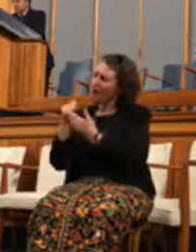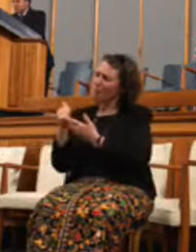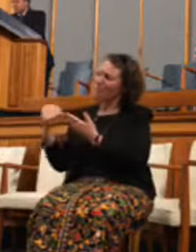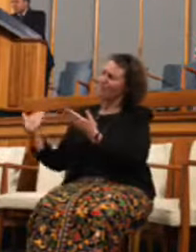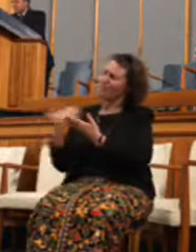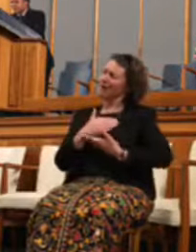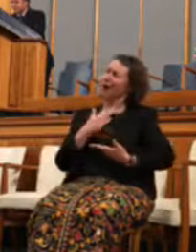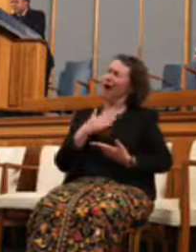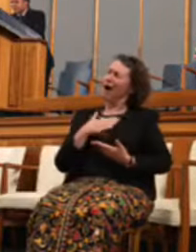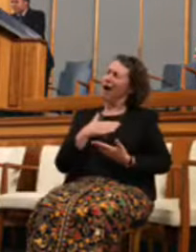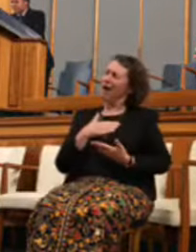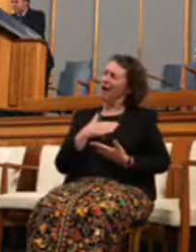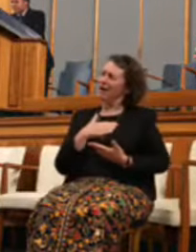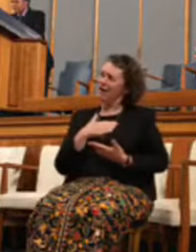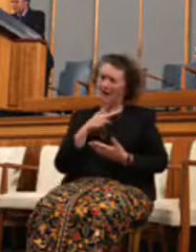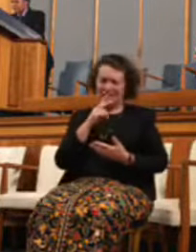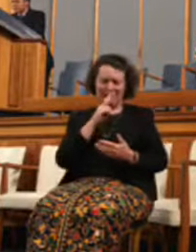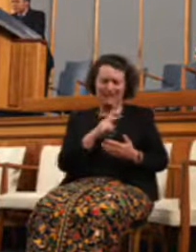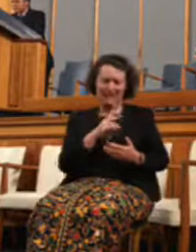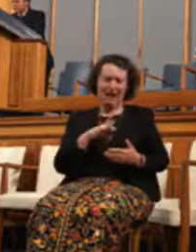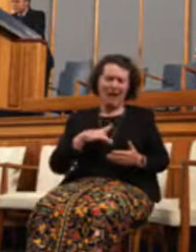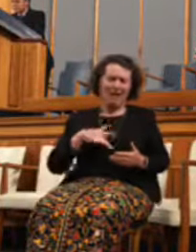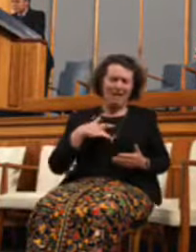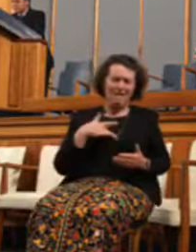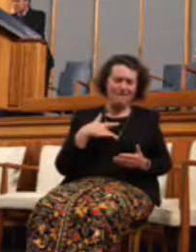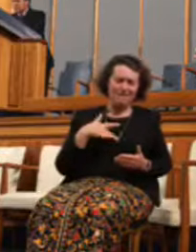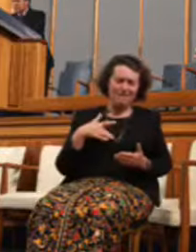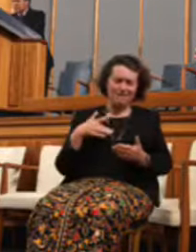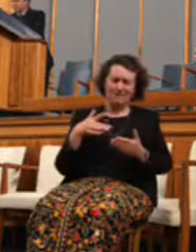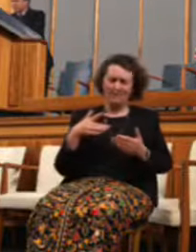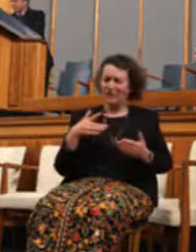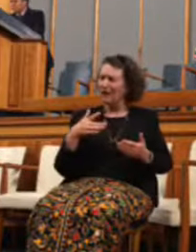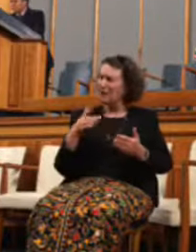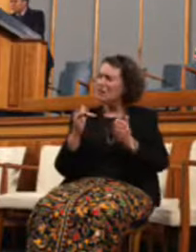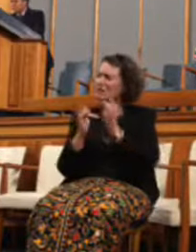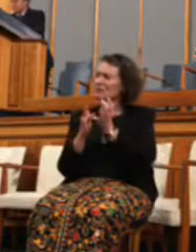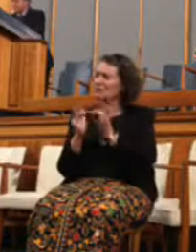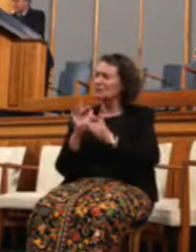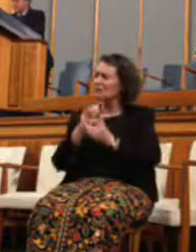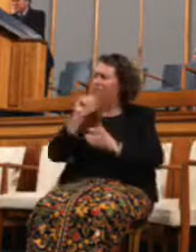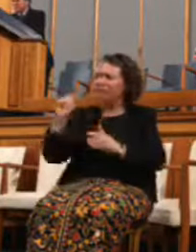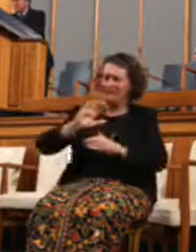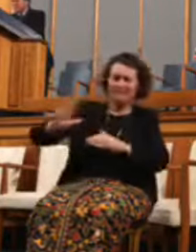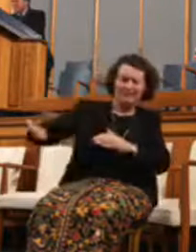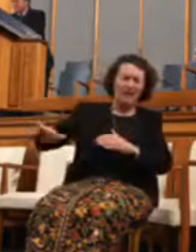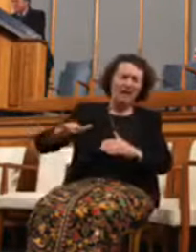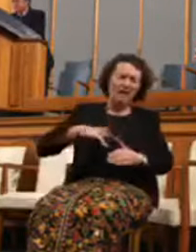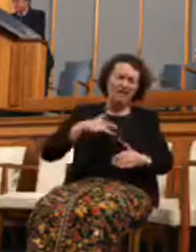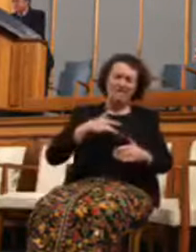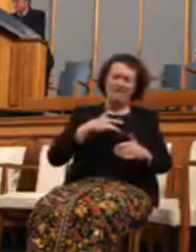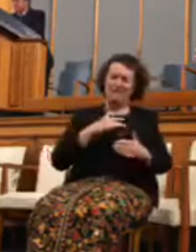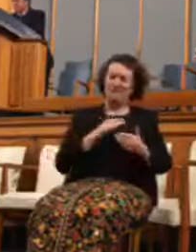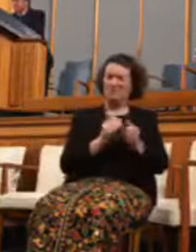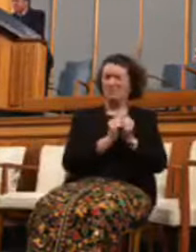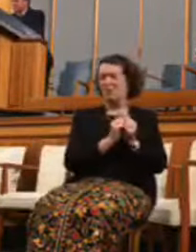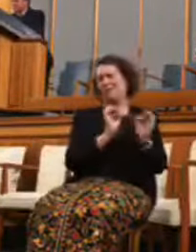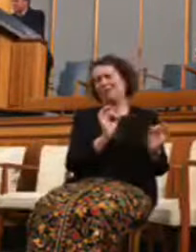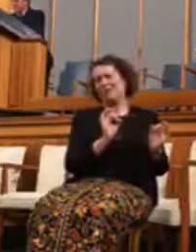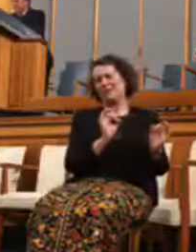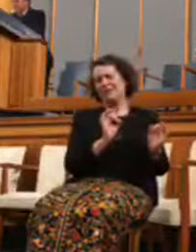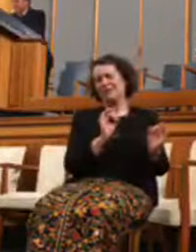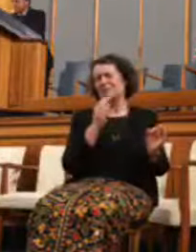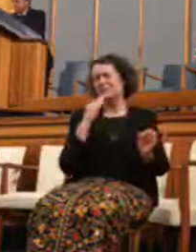see the vanity of life without the Lord Jesus Christ. Lord, bless each one of us. We need Thee, Lord. Do not